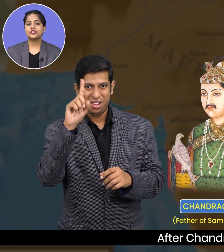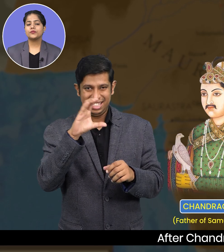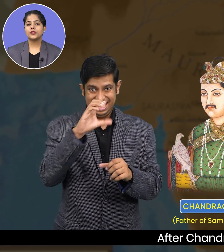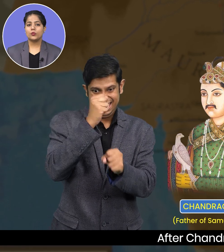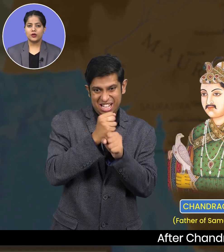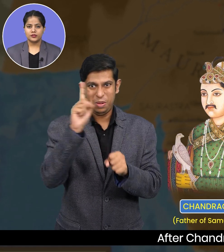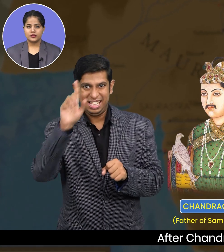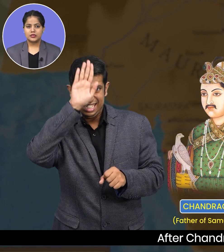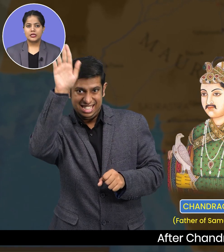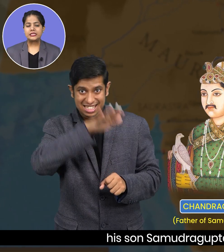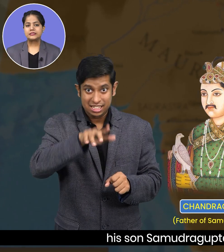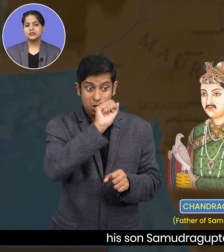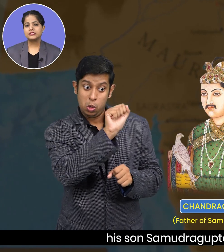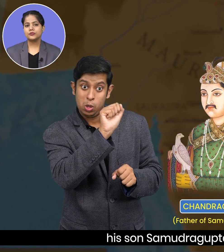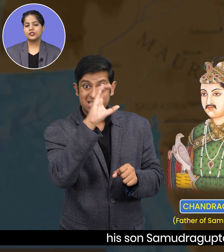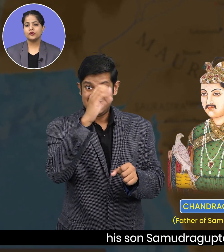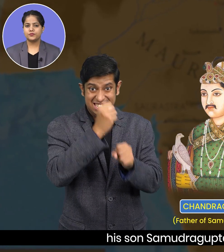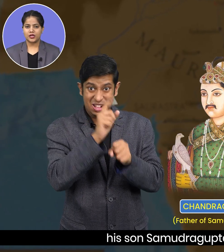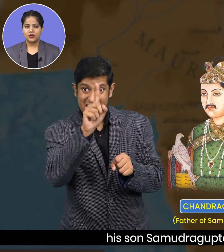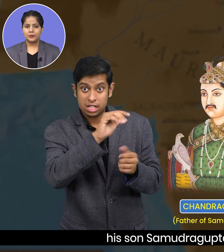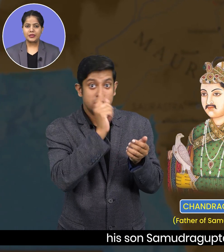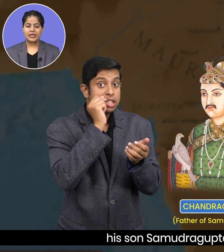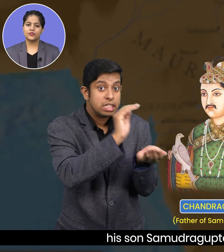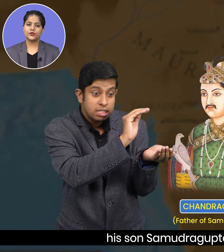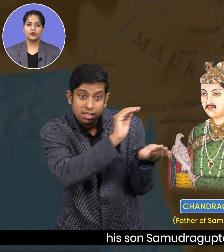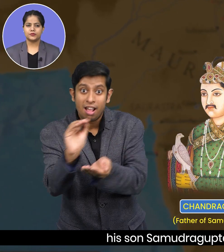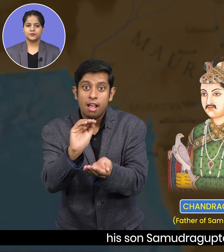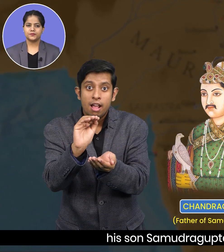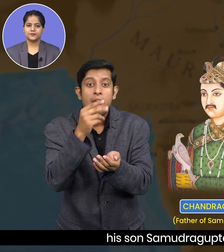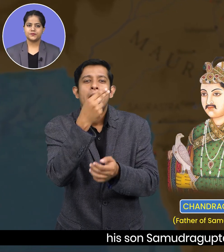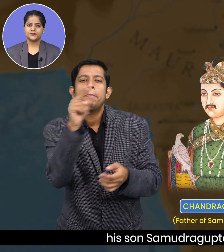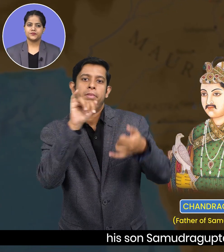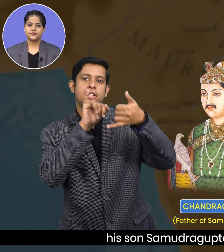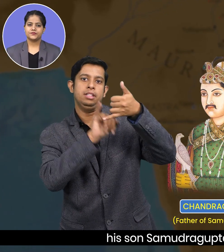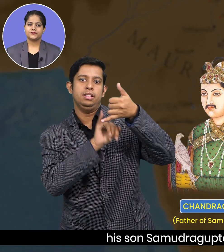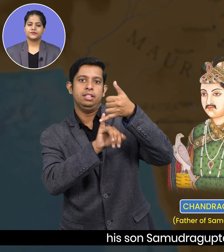After Chandragupta I, his son Samudragupta became the ruler.